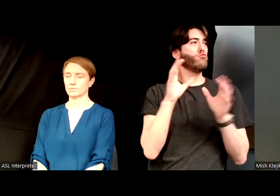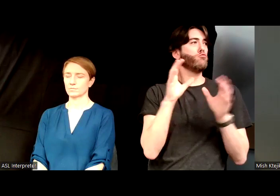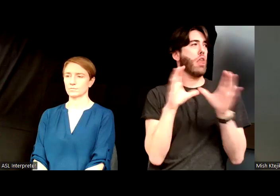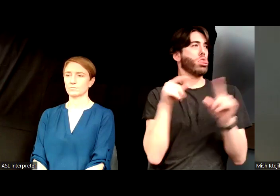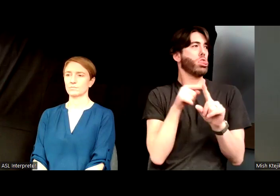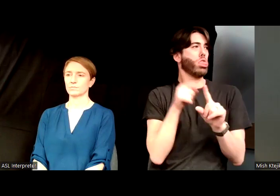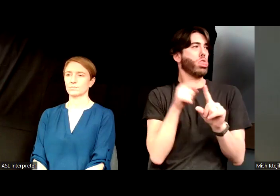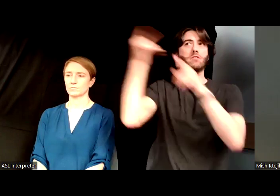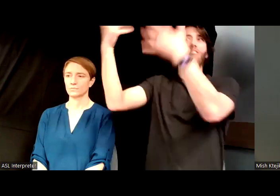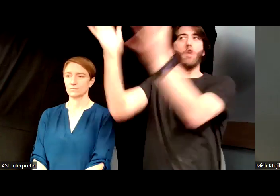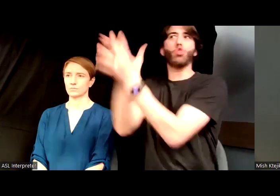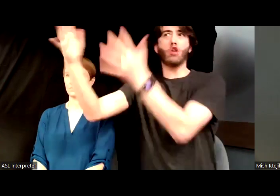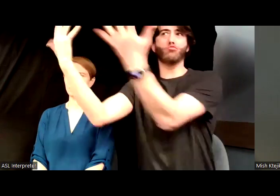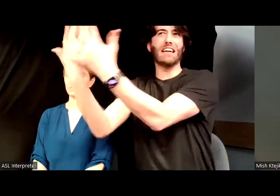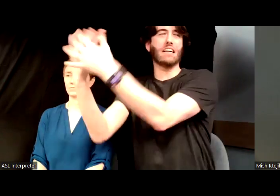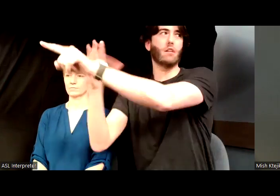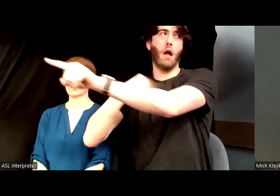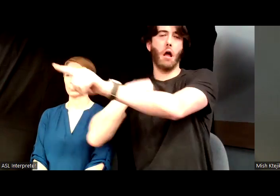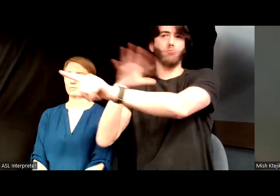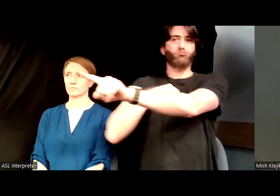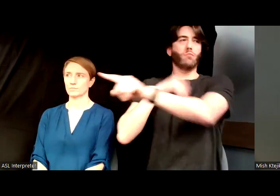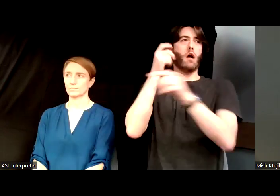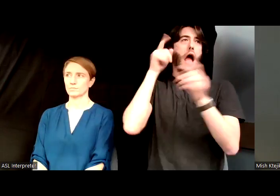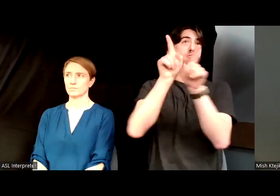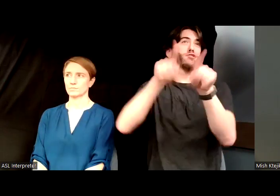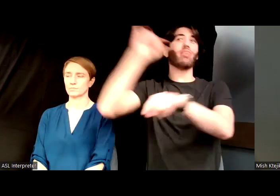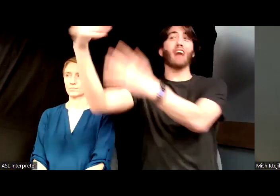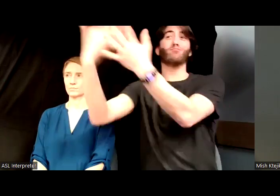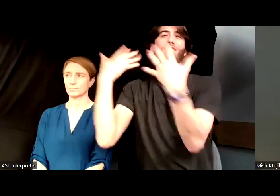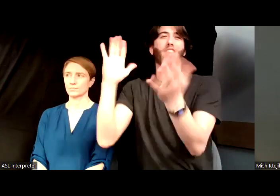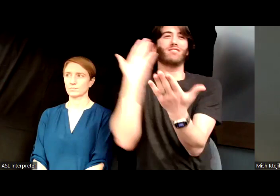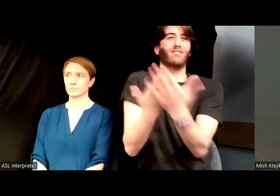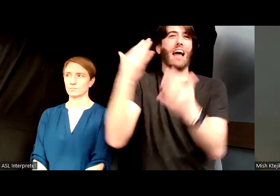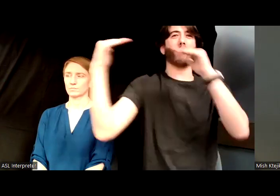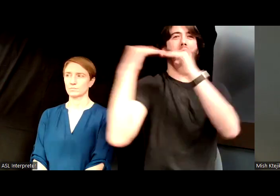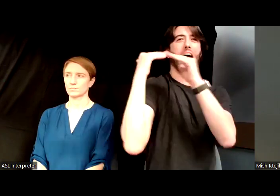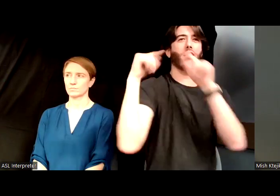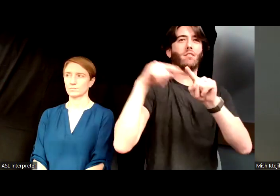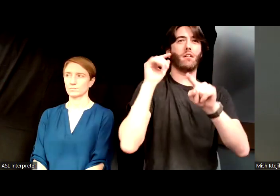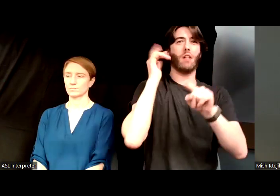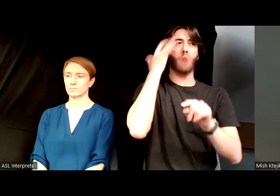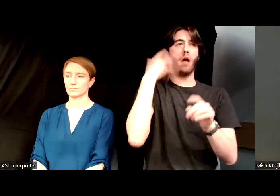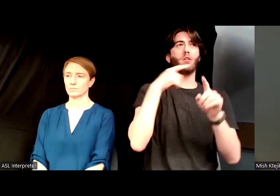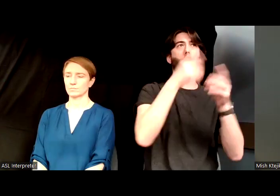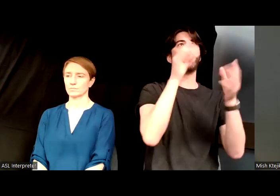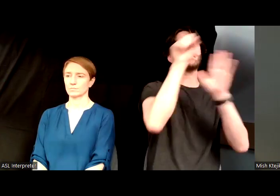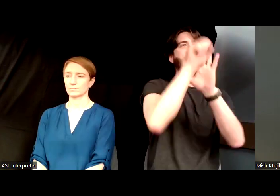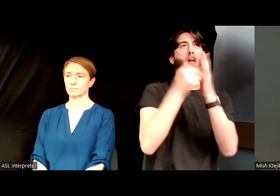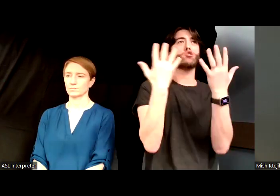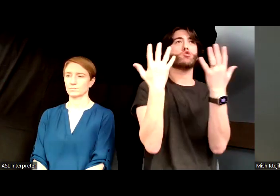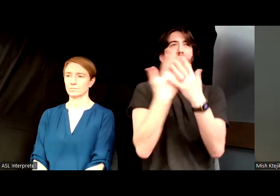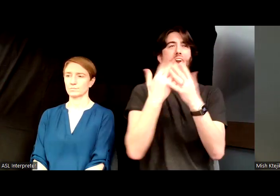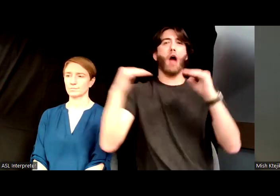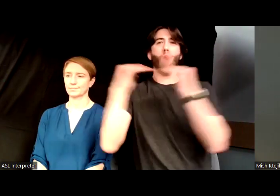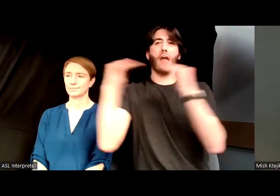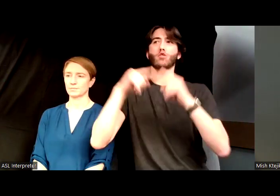kind of accept that as someone that is certified because they had already gone through credentials? Are we gonna say that that's